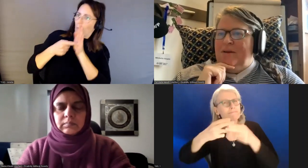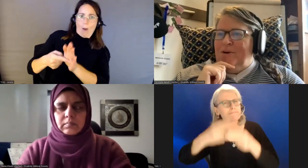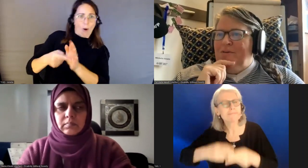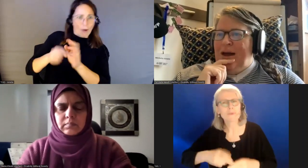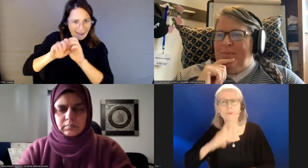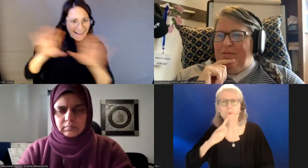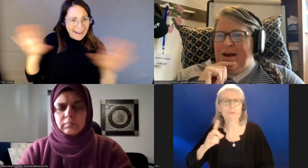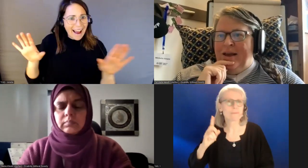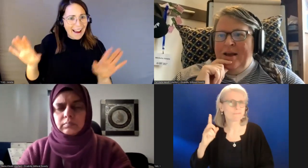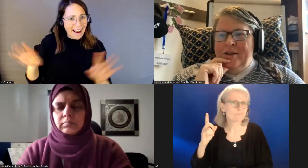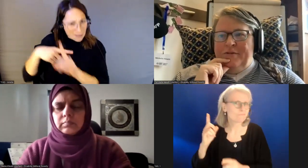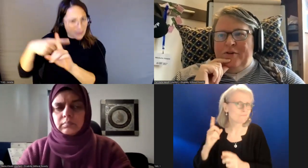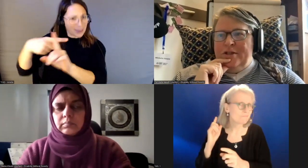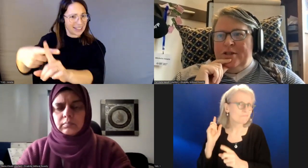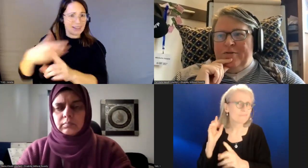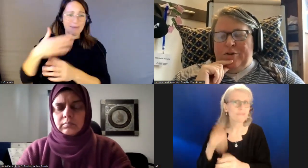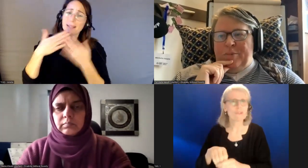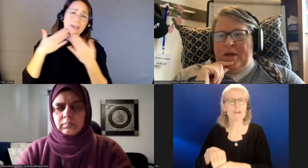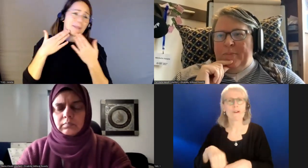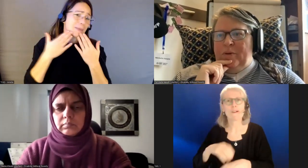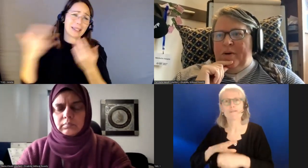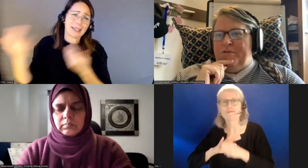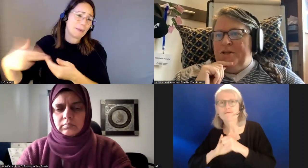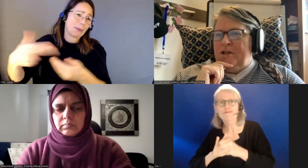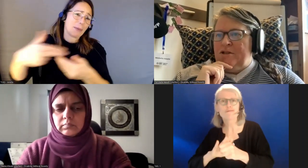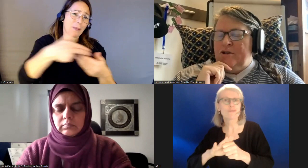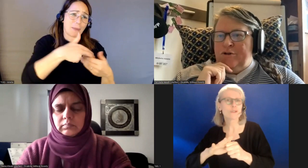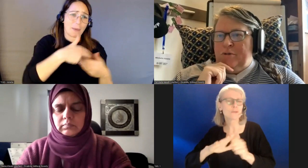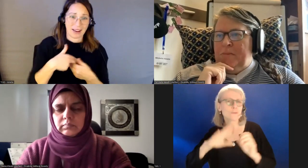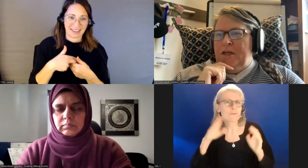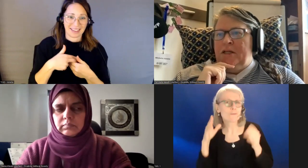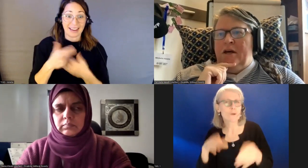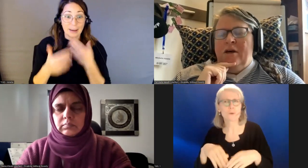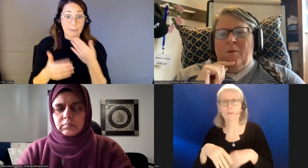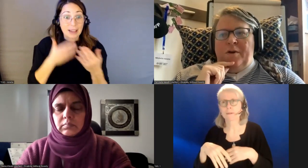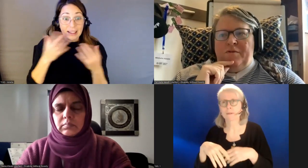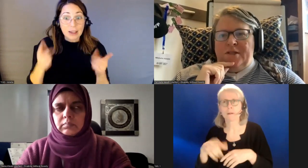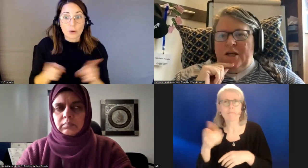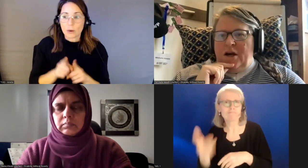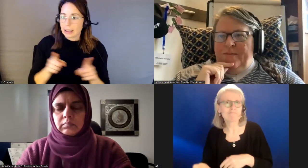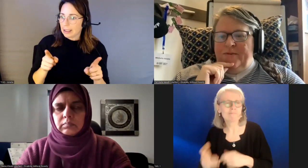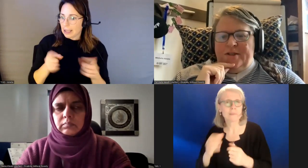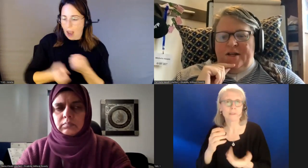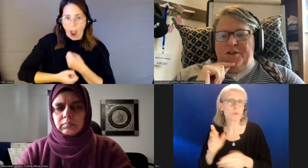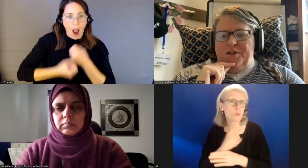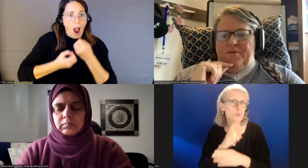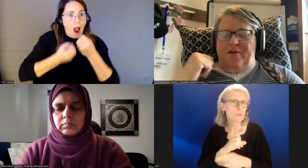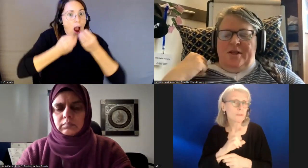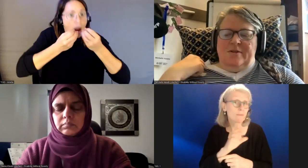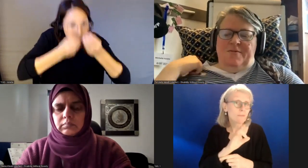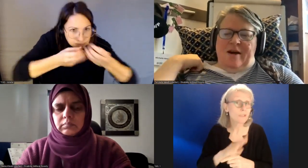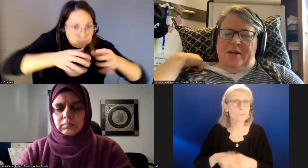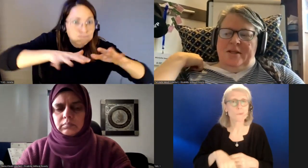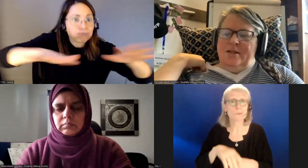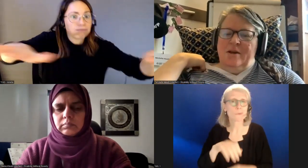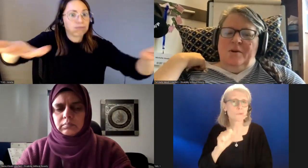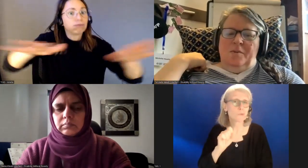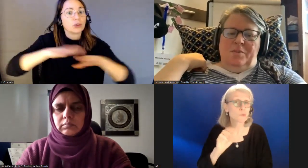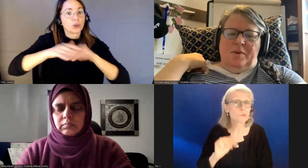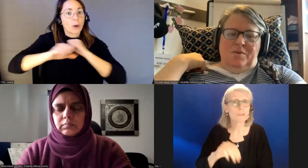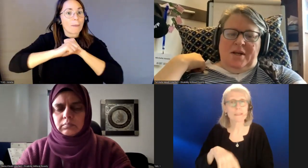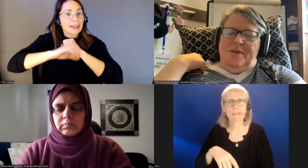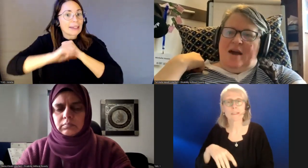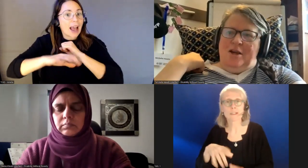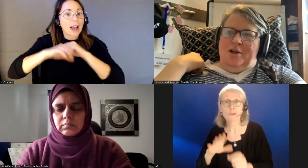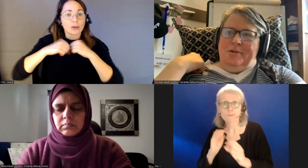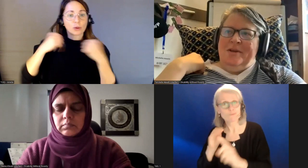to amplify the voices of other people, whether it's on social media, whether it's in conversations with friends and families.